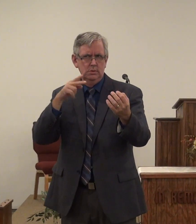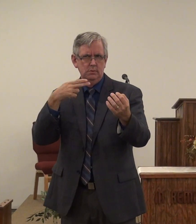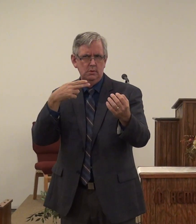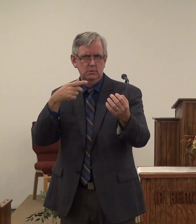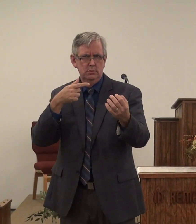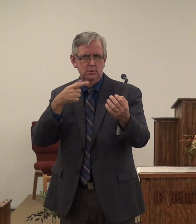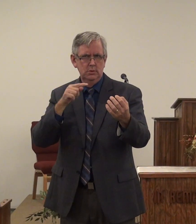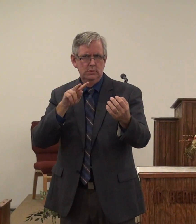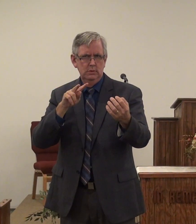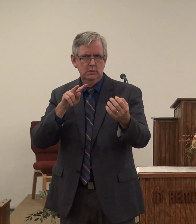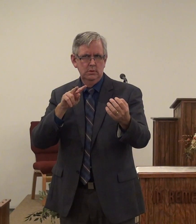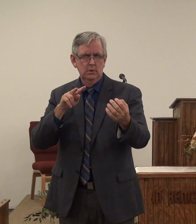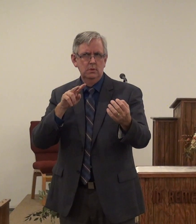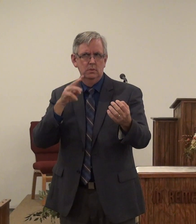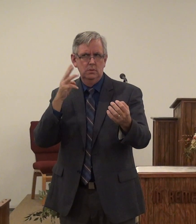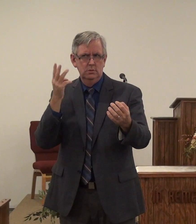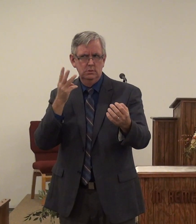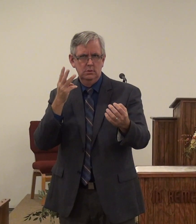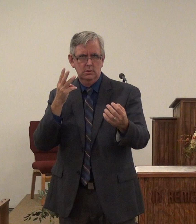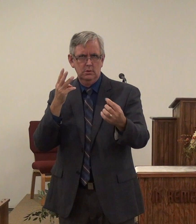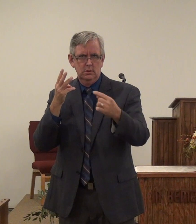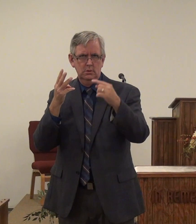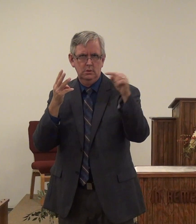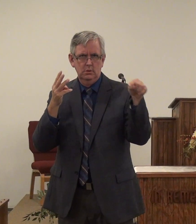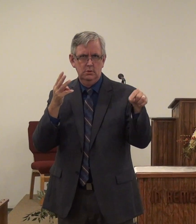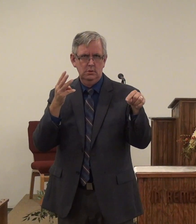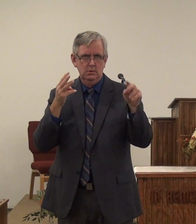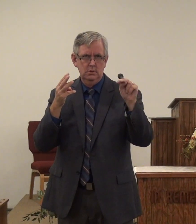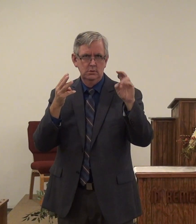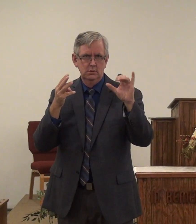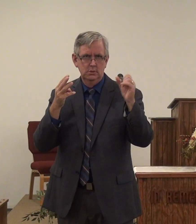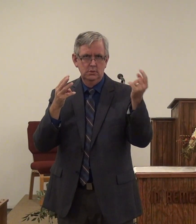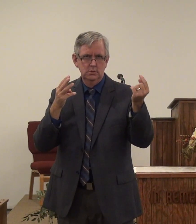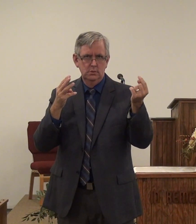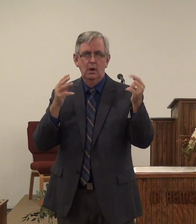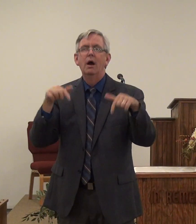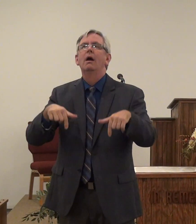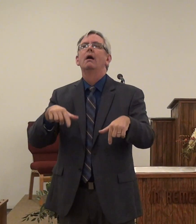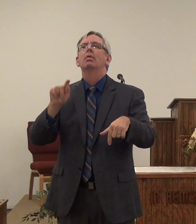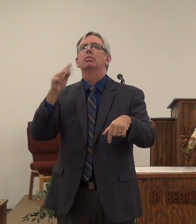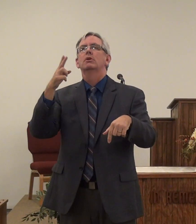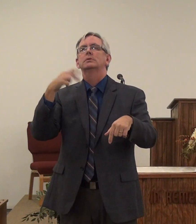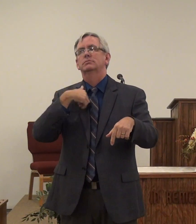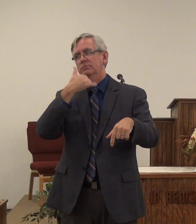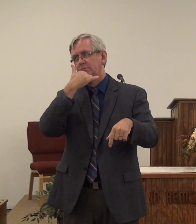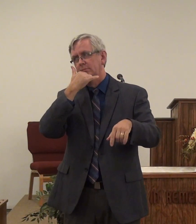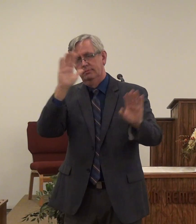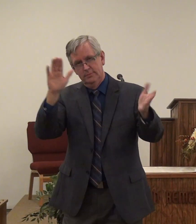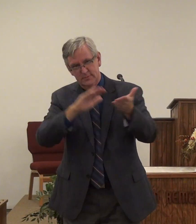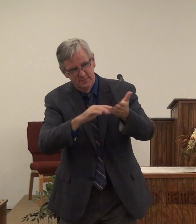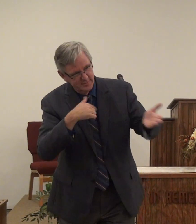yesterday was HGTV, last night was Wednesday, and CIS was Tuesday. Oh, no,